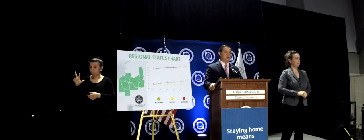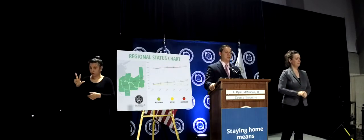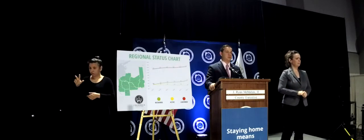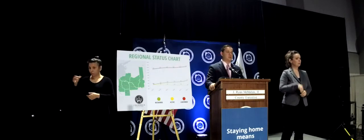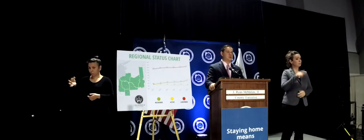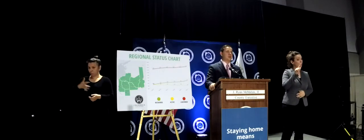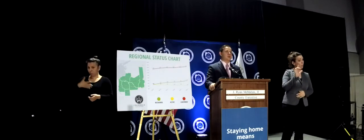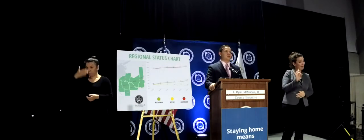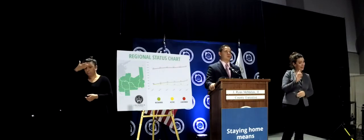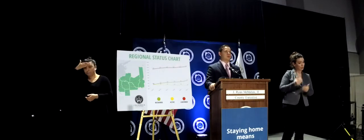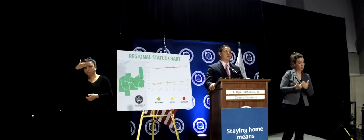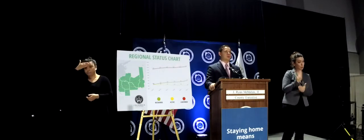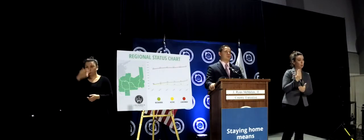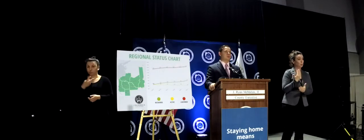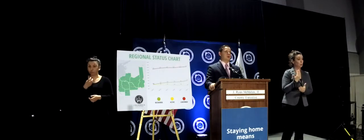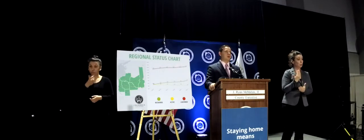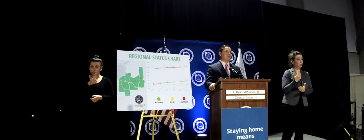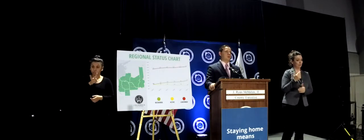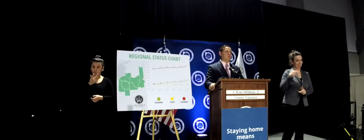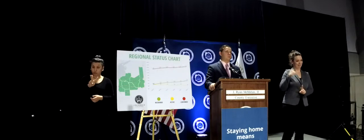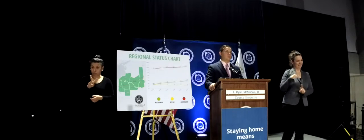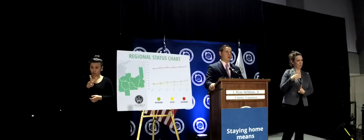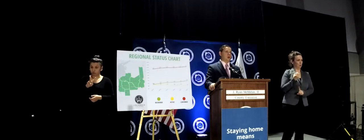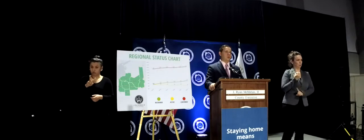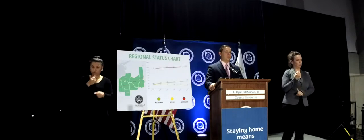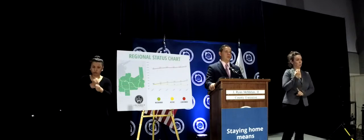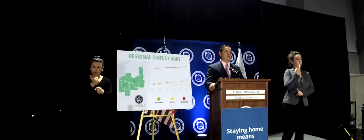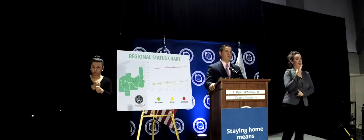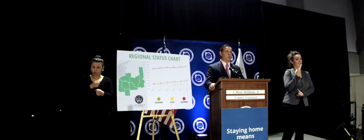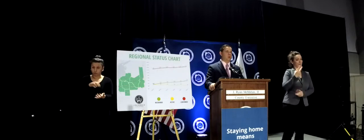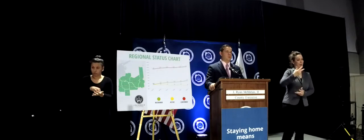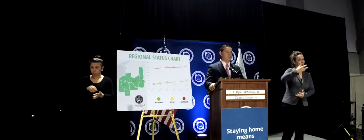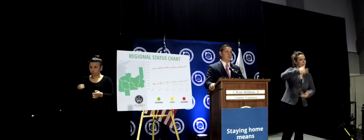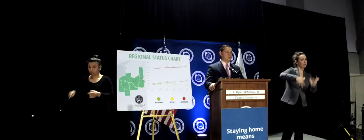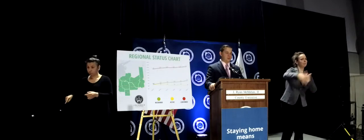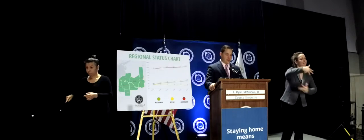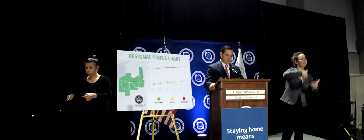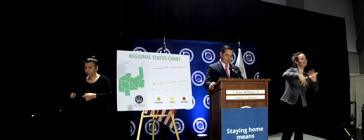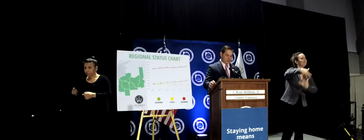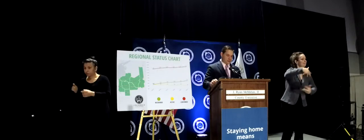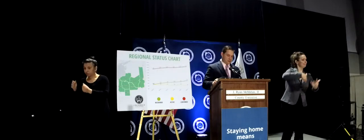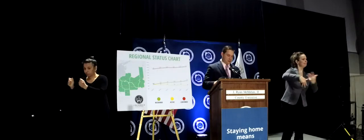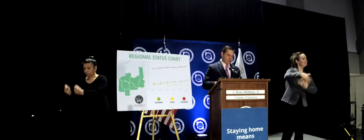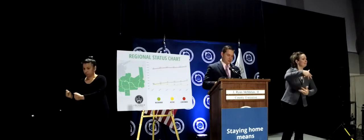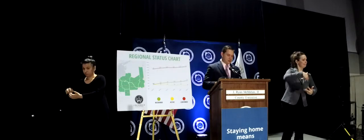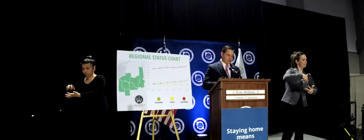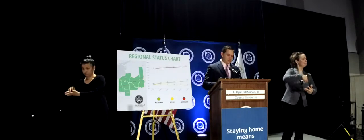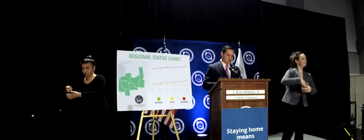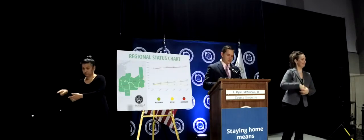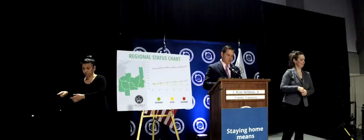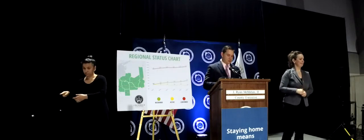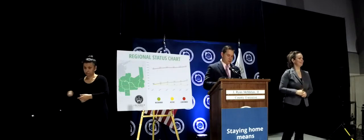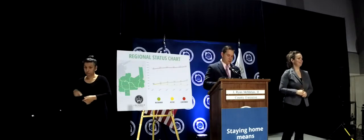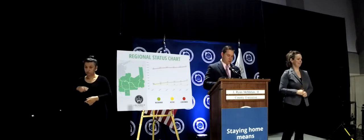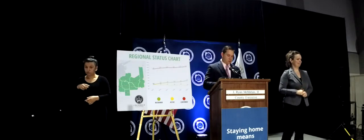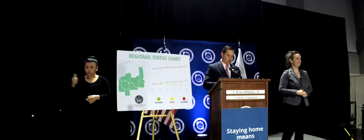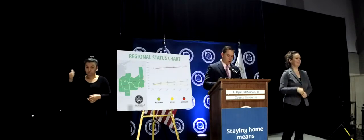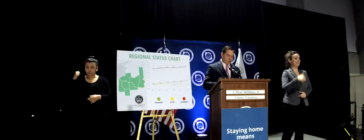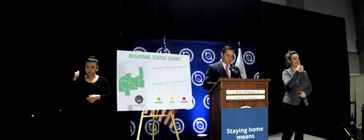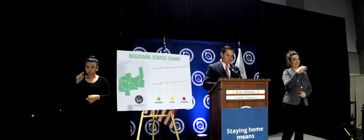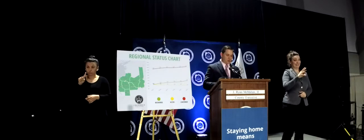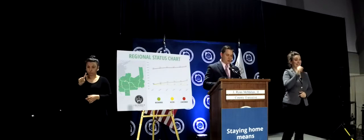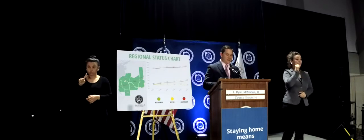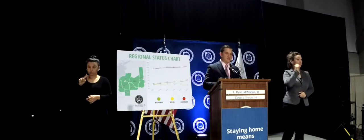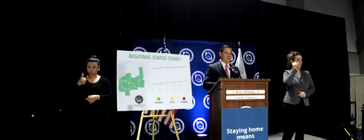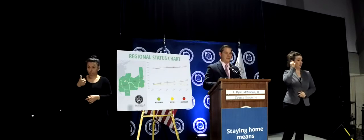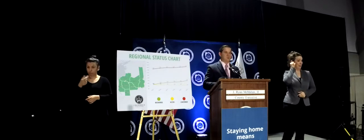or affiliations. So the community spread number related to the robust testing we had was 16 yesterday. So